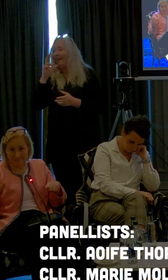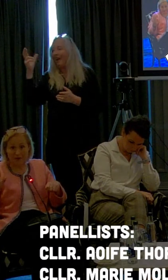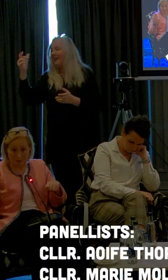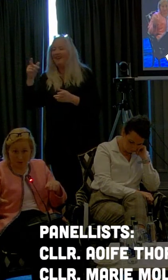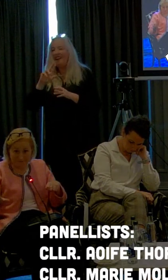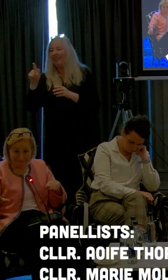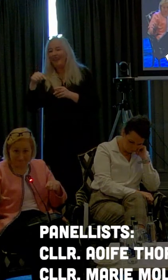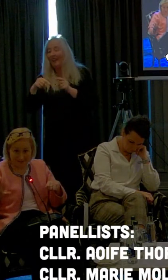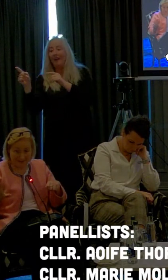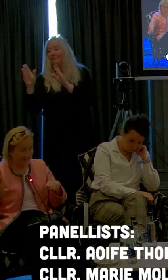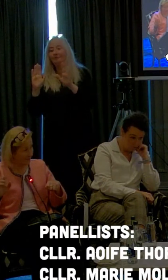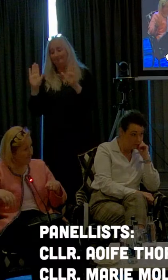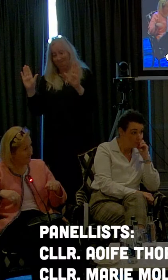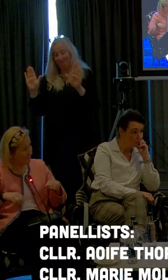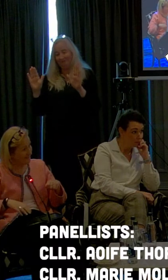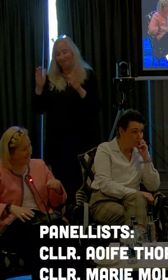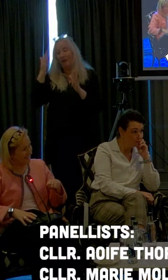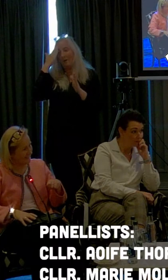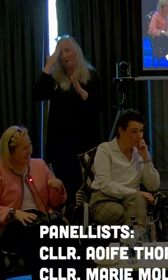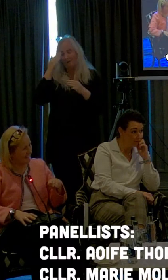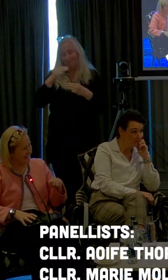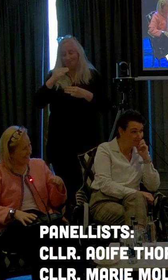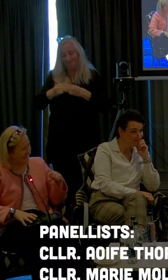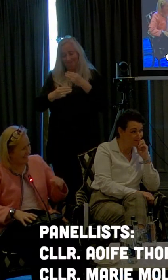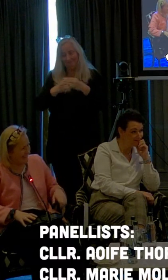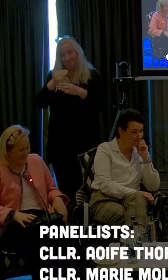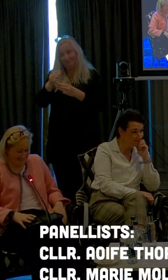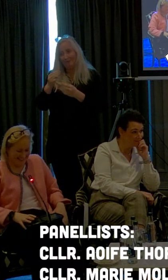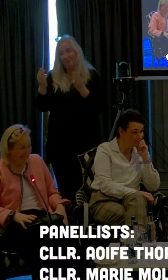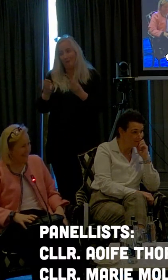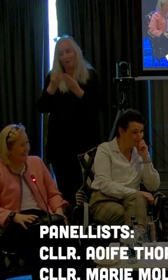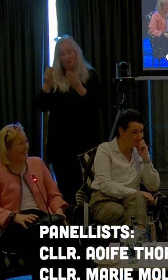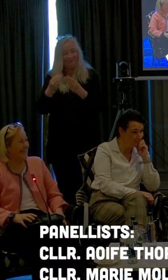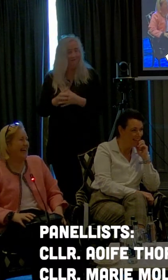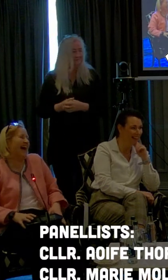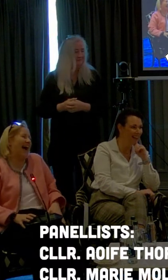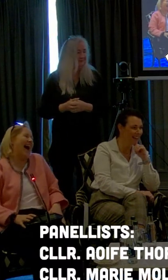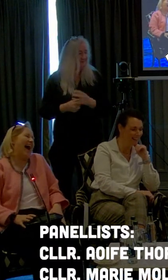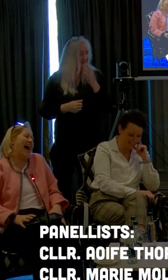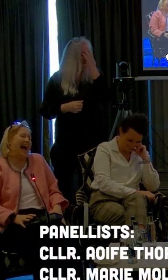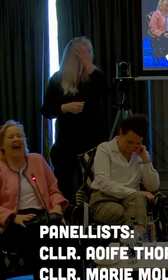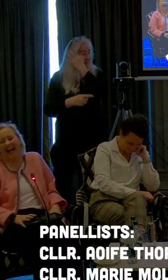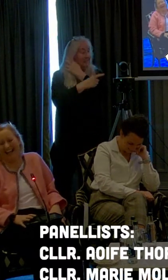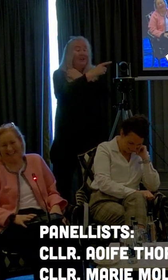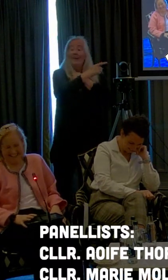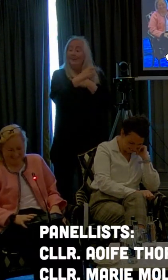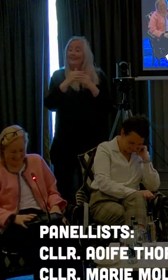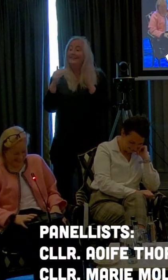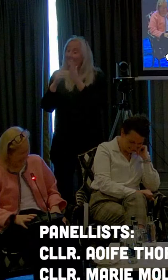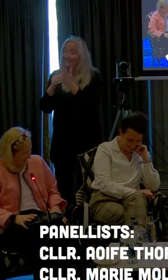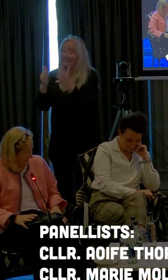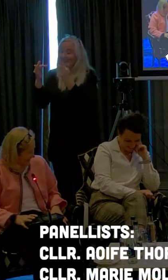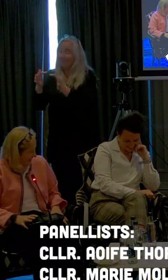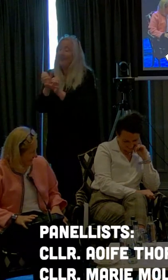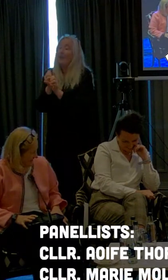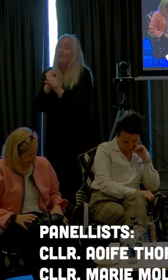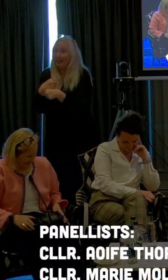nonsense. They won't. Keep selling it there, Norma. Keep selling it. It's a very sexy job, folks. Okay?